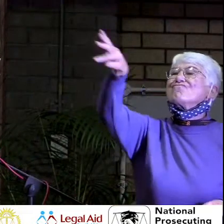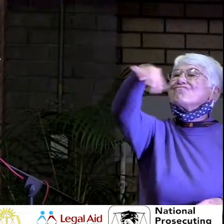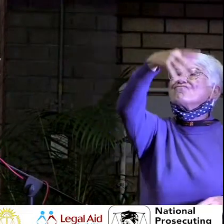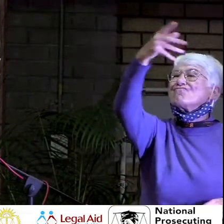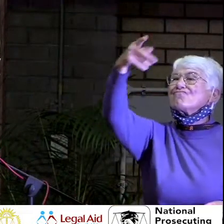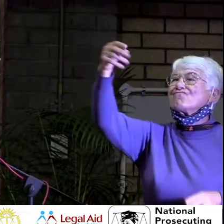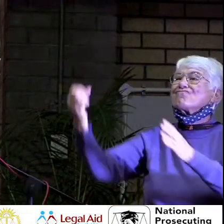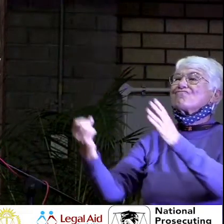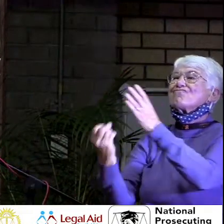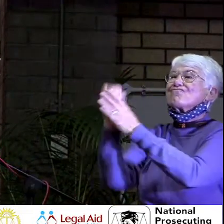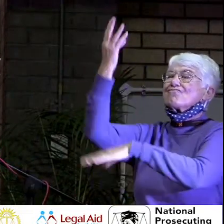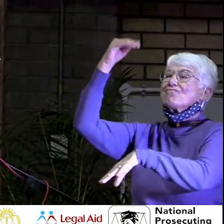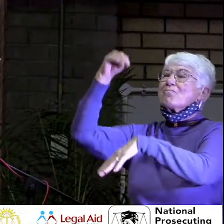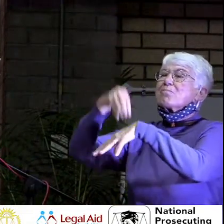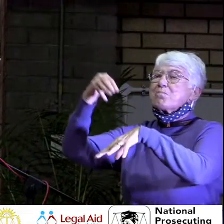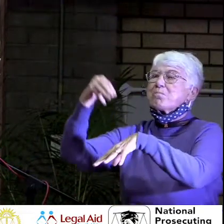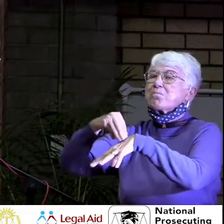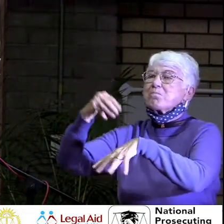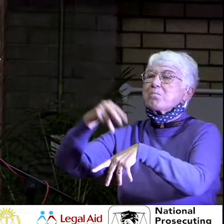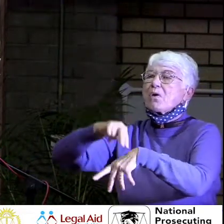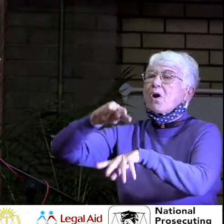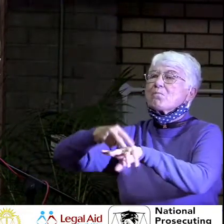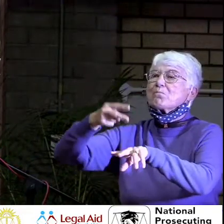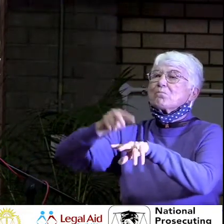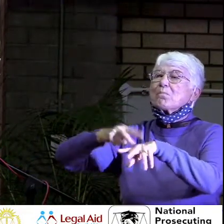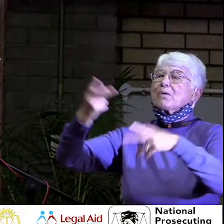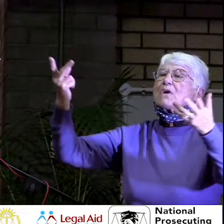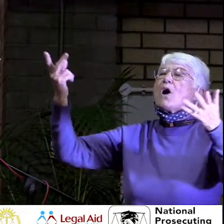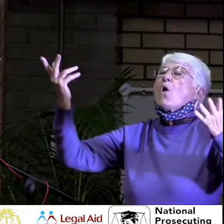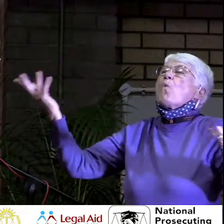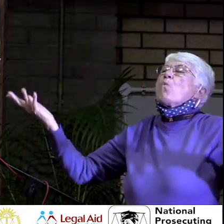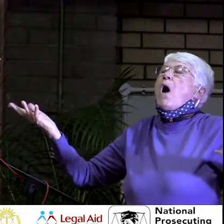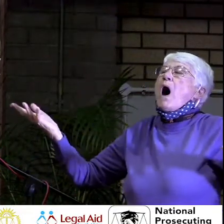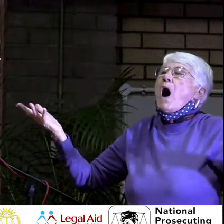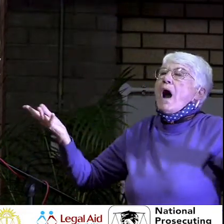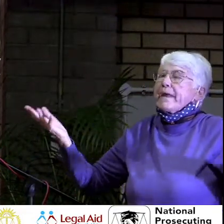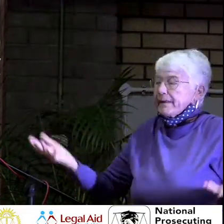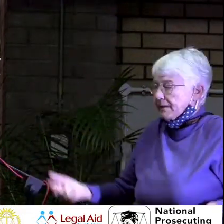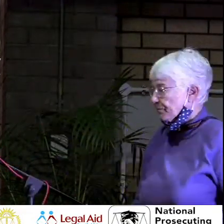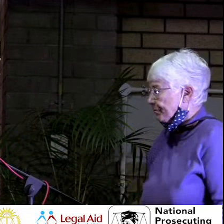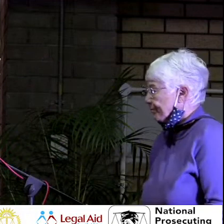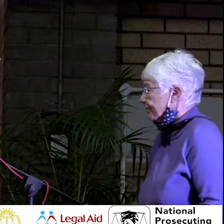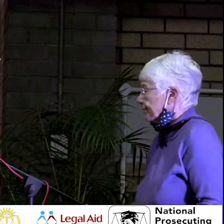All right, thank you very much. Number 4.